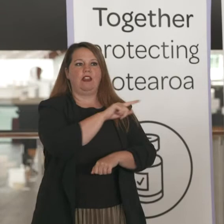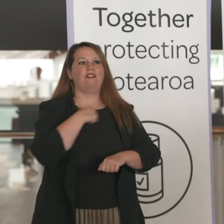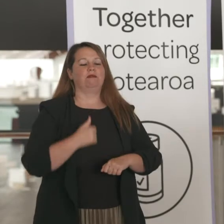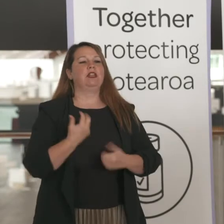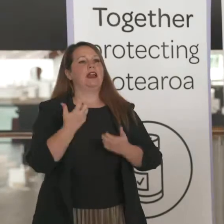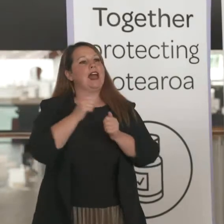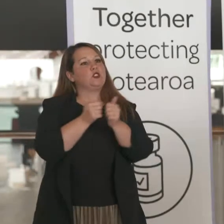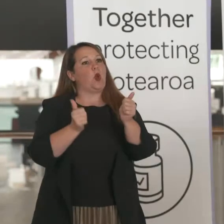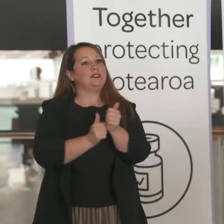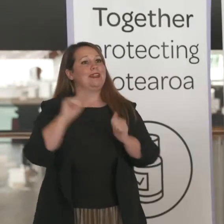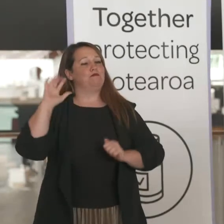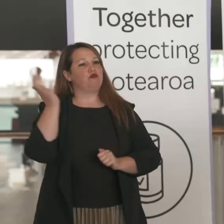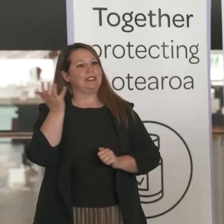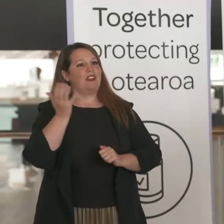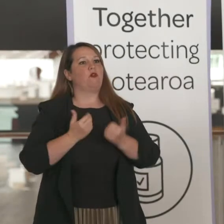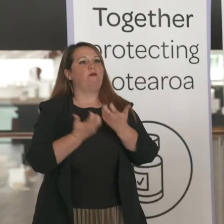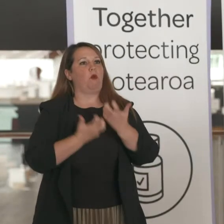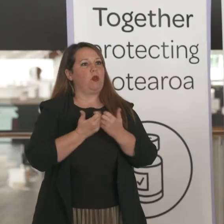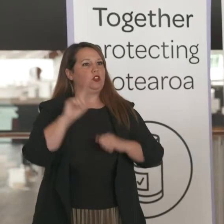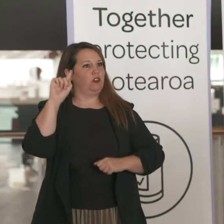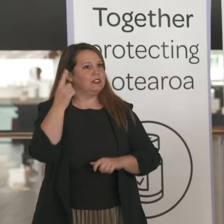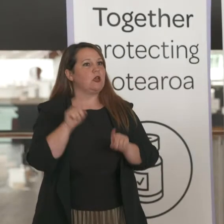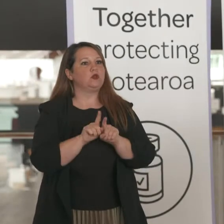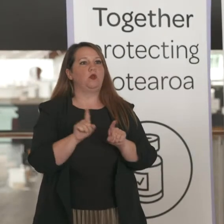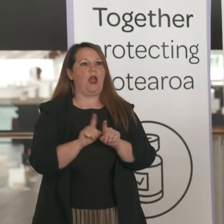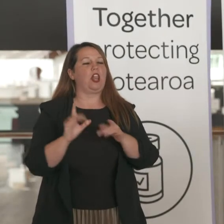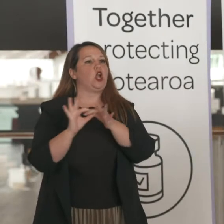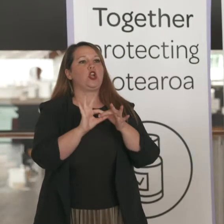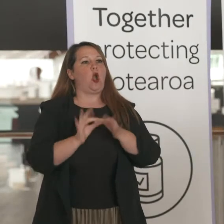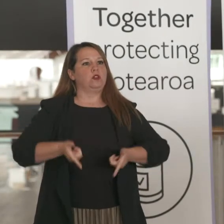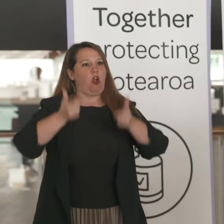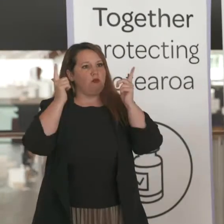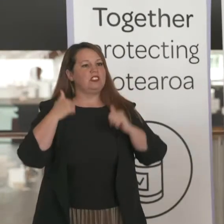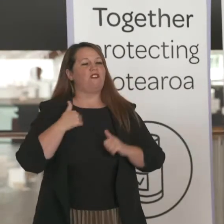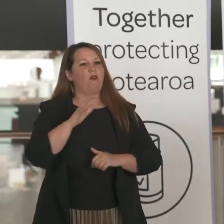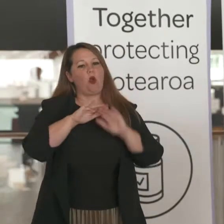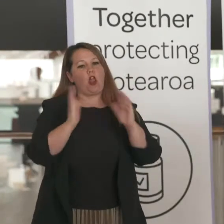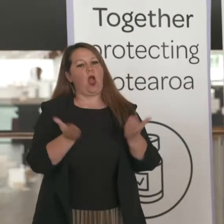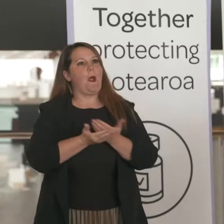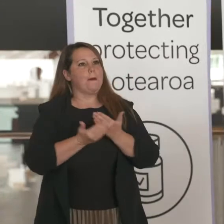of Auckland and Co-Director of the Global Vaccine Data Network.